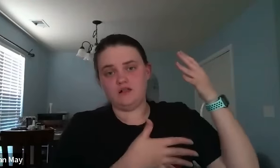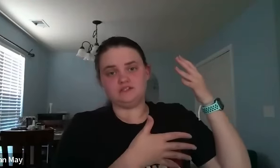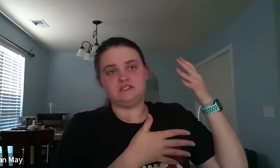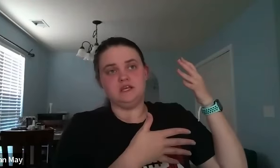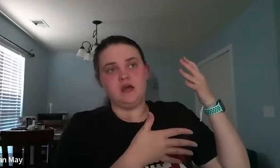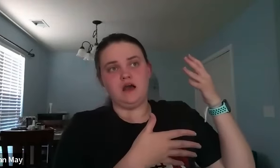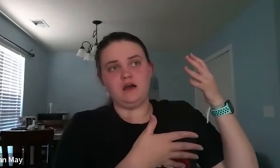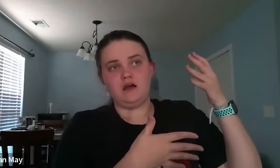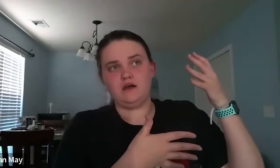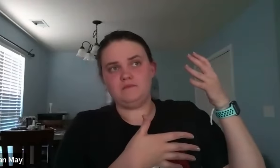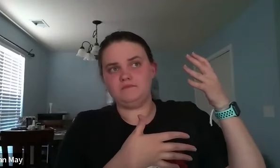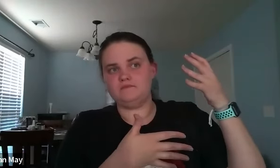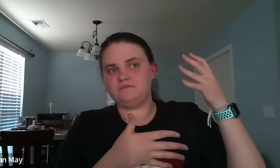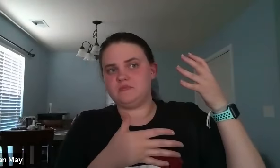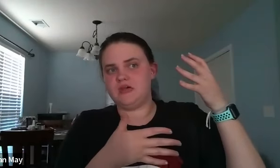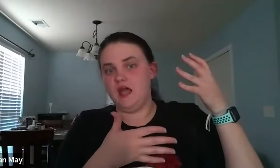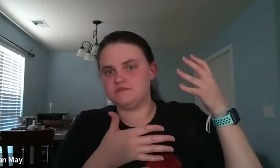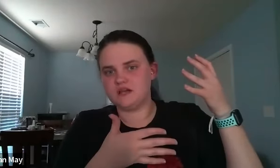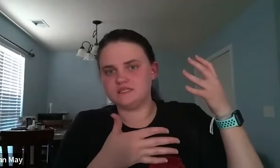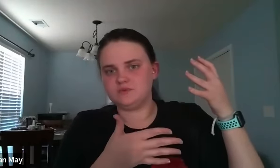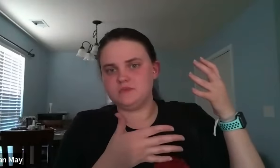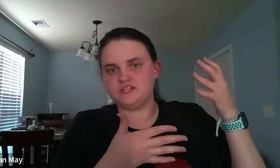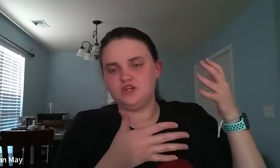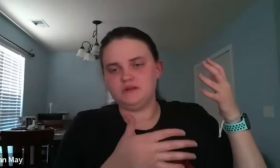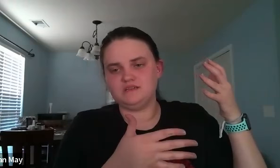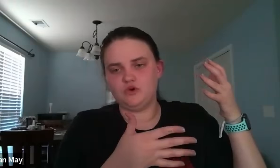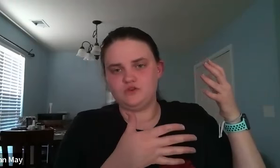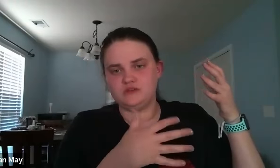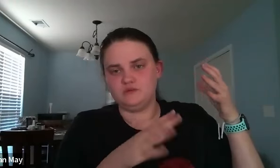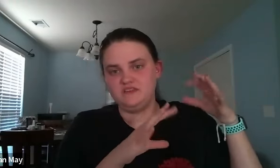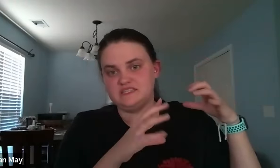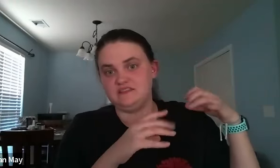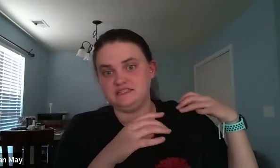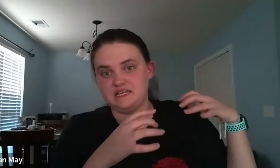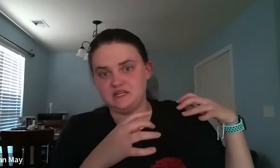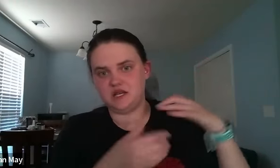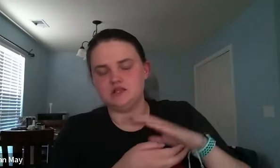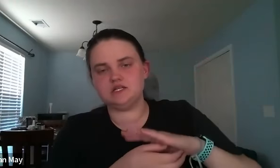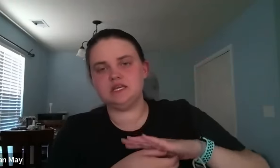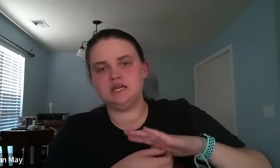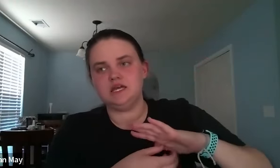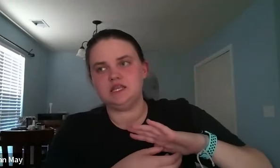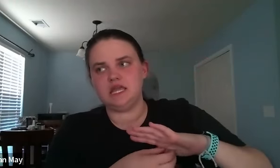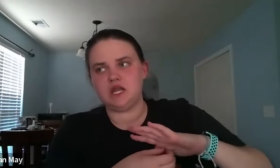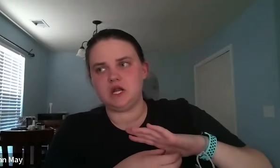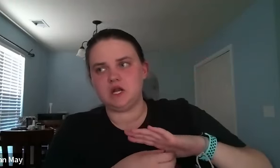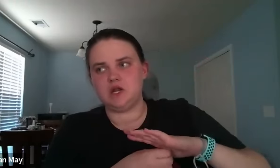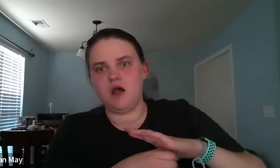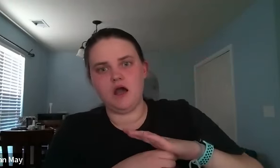colors that have signs. Pretty much if you go into more of those like really fancy like secondary colors, they're